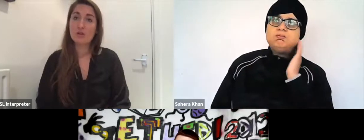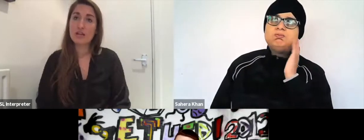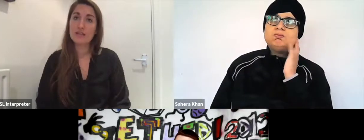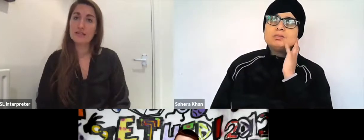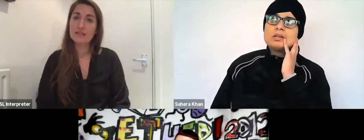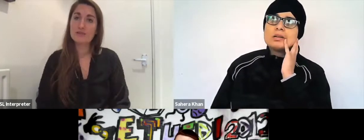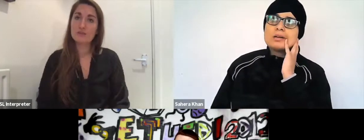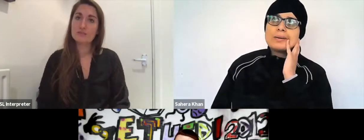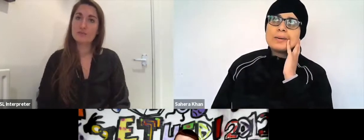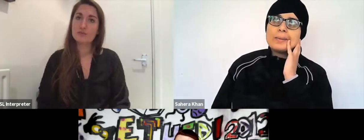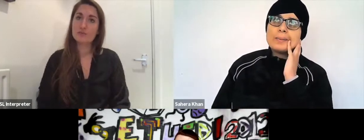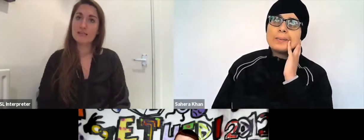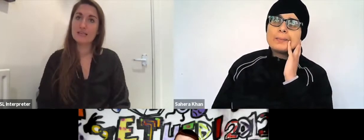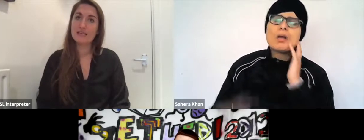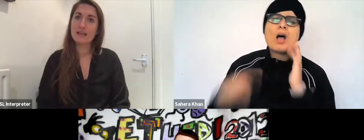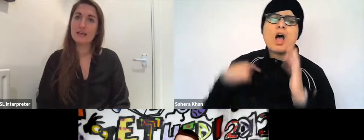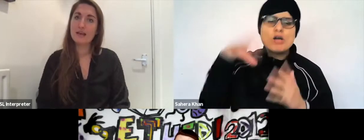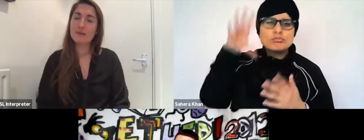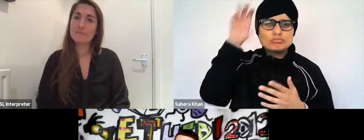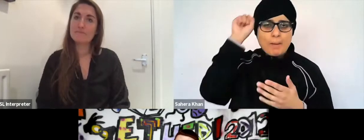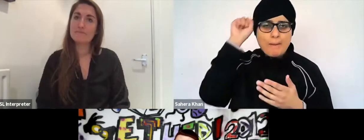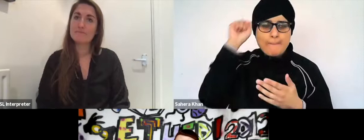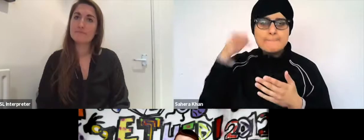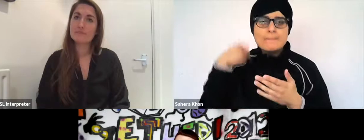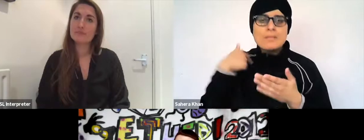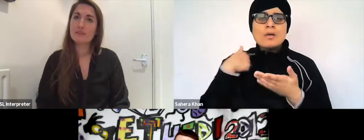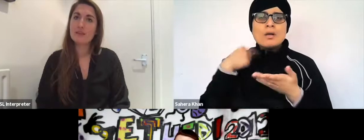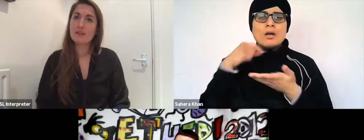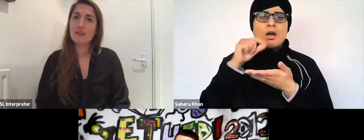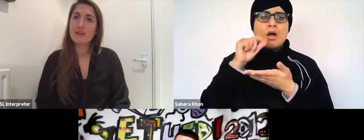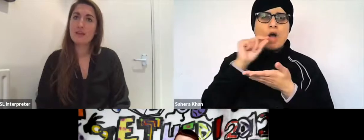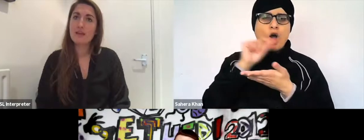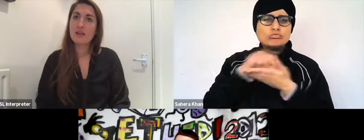Oh gosh, how did I get involved in filmmaking?